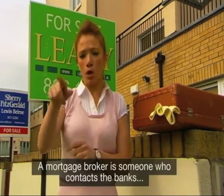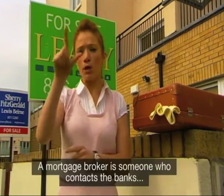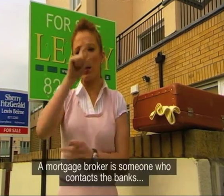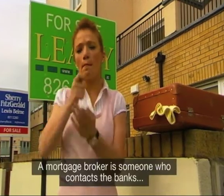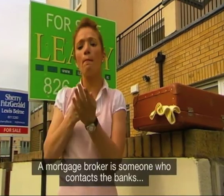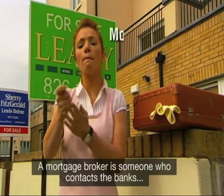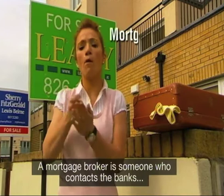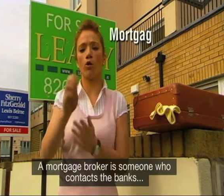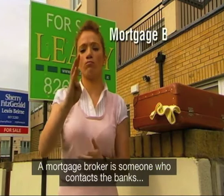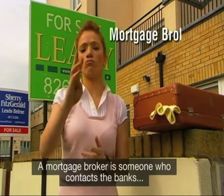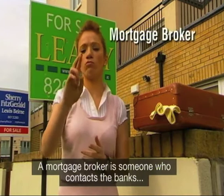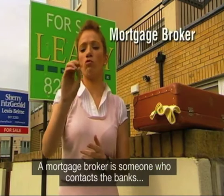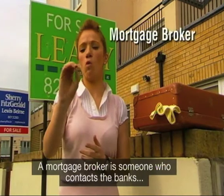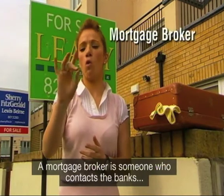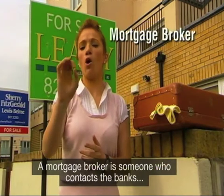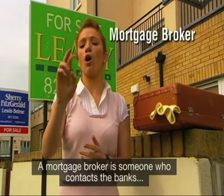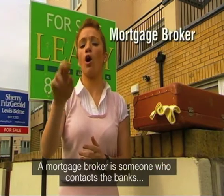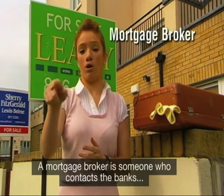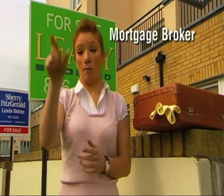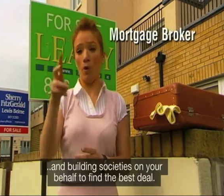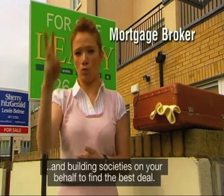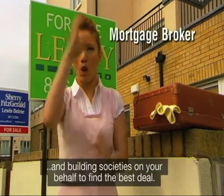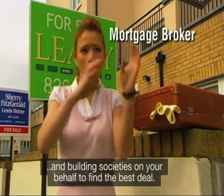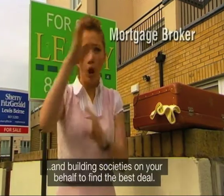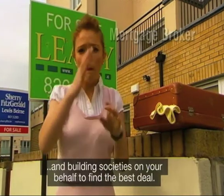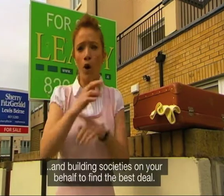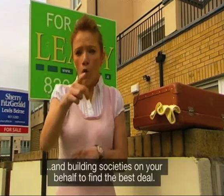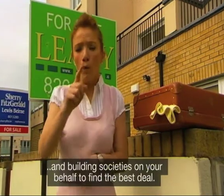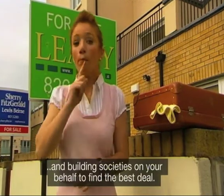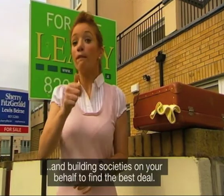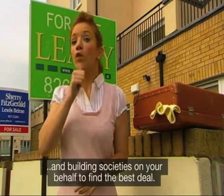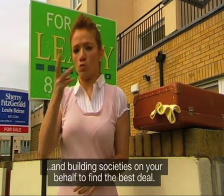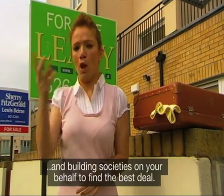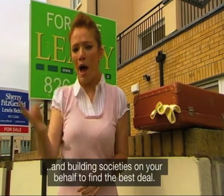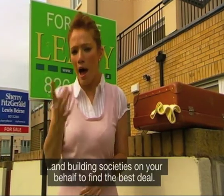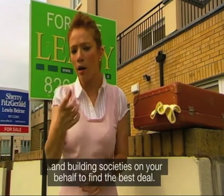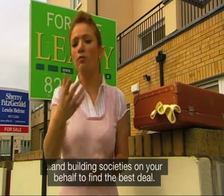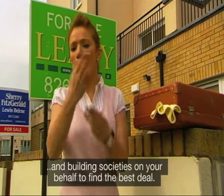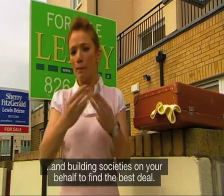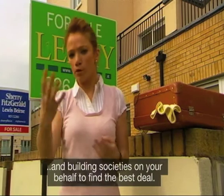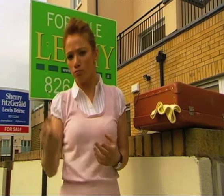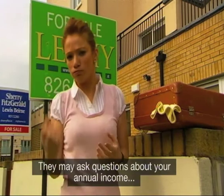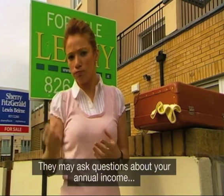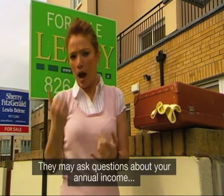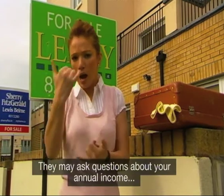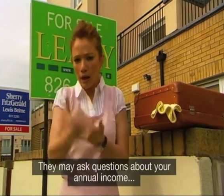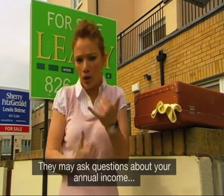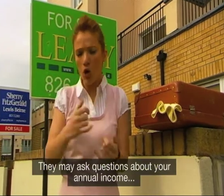A mortgage broker is someone who can contact the banks and building societies on your behalf to find the best deal. They may ask questions about